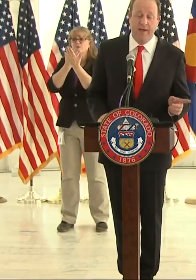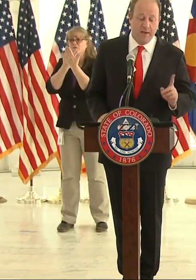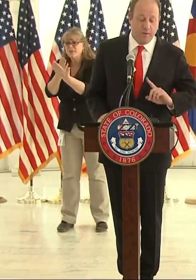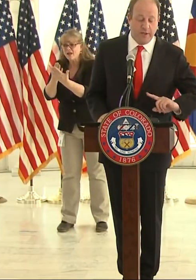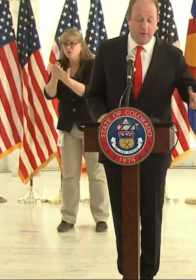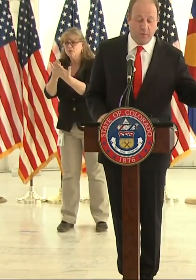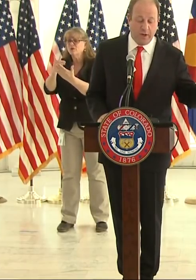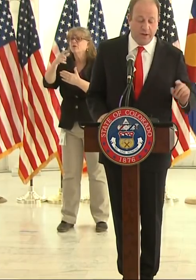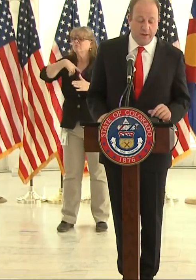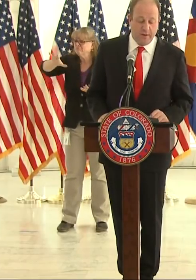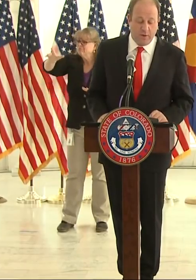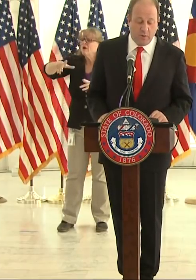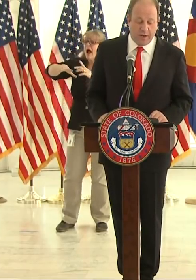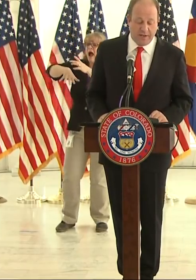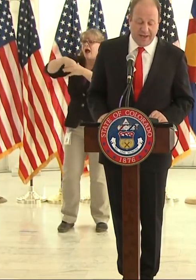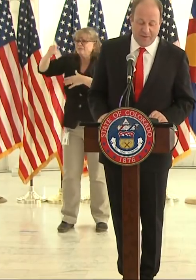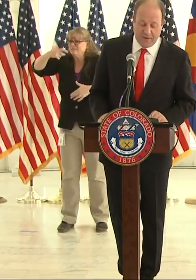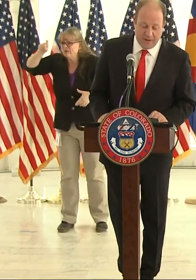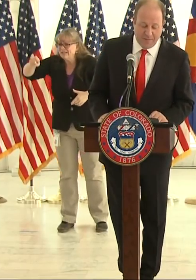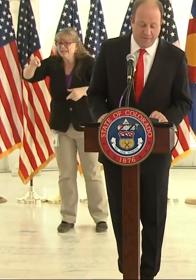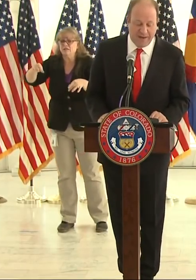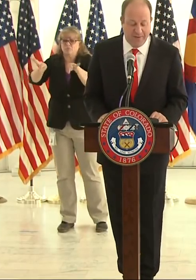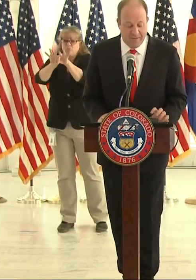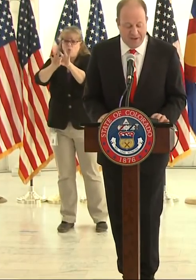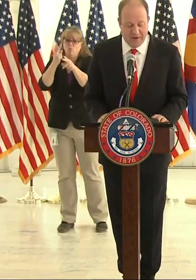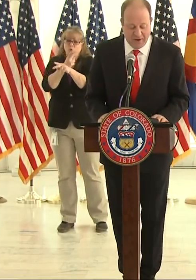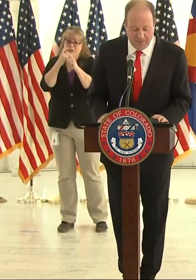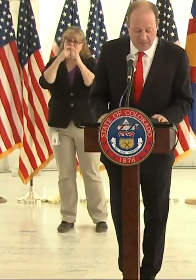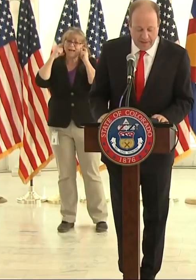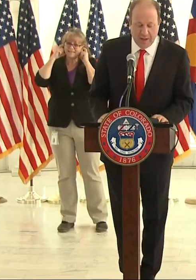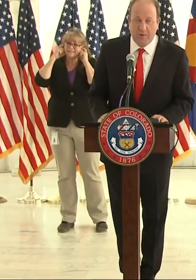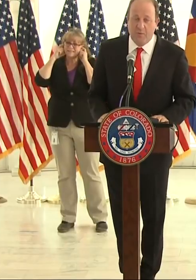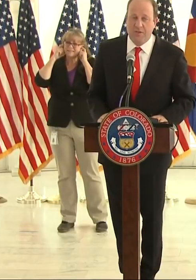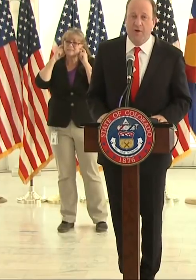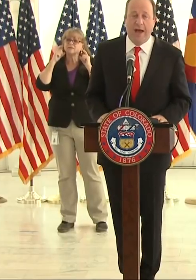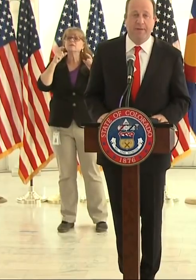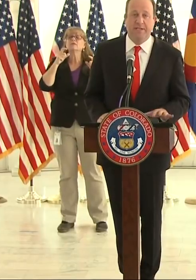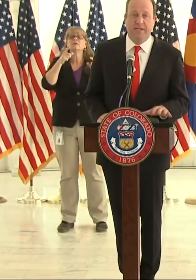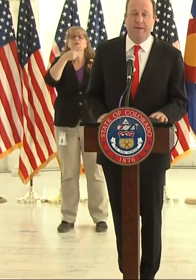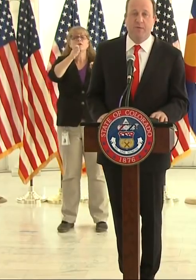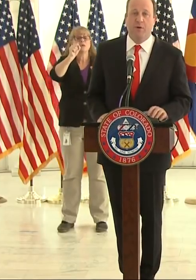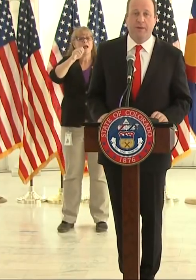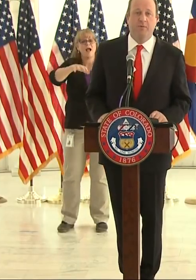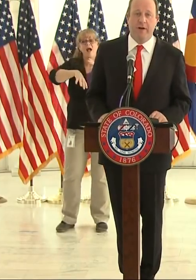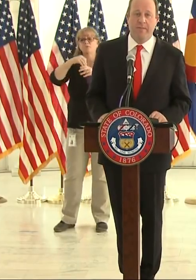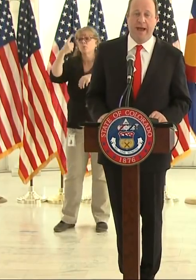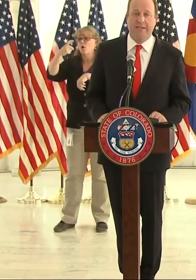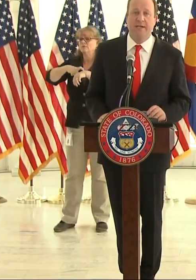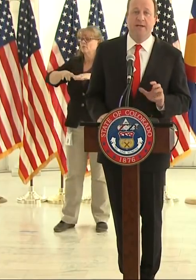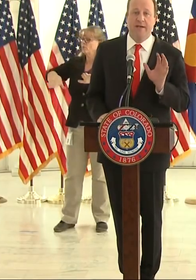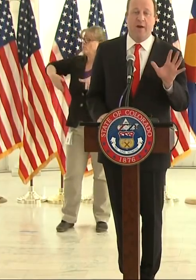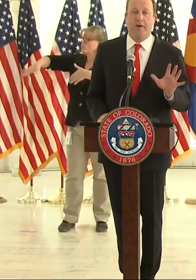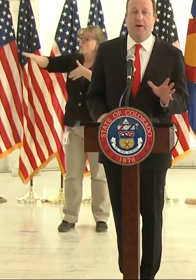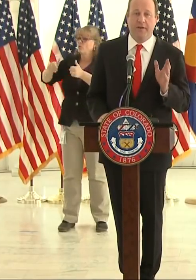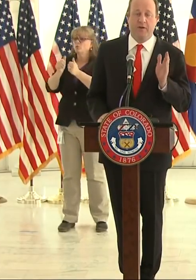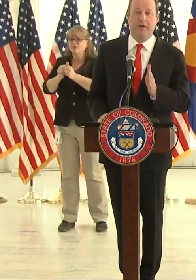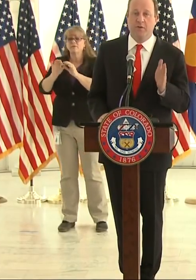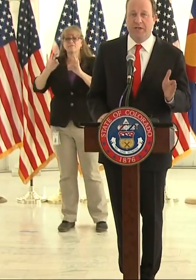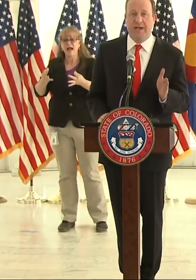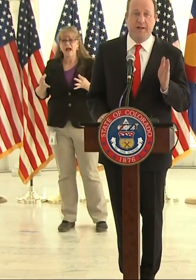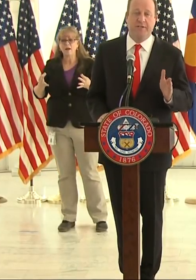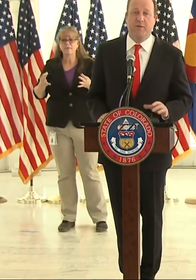masks. We go on one walk a day with my family and my dog, and we're so happy to see many more people wearing masks. Now at all